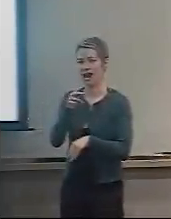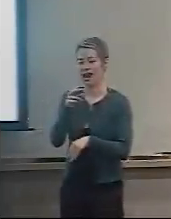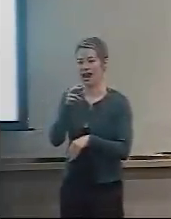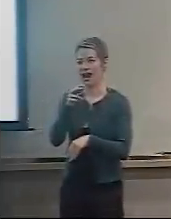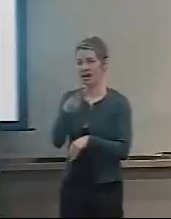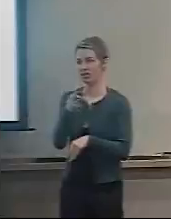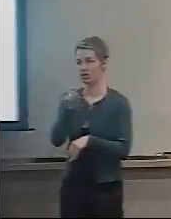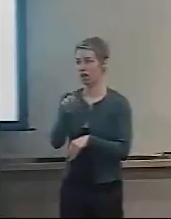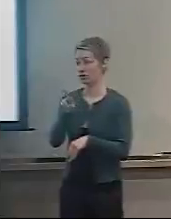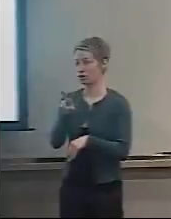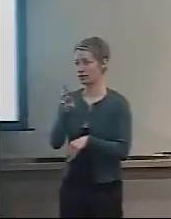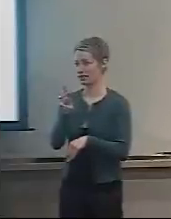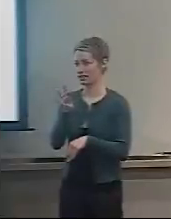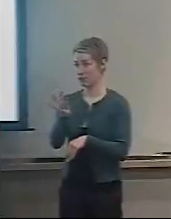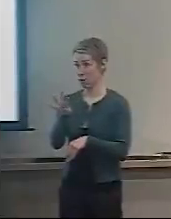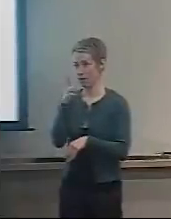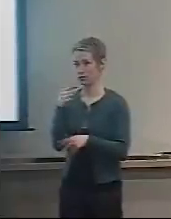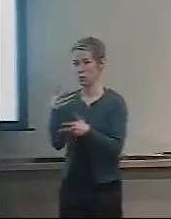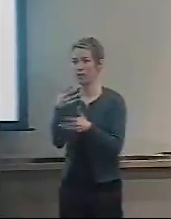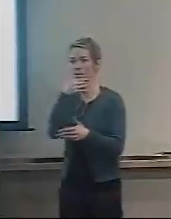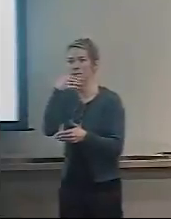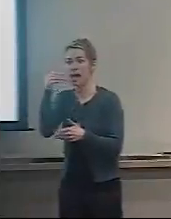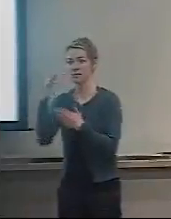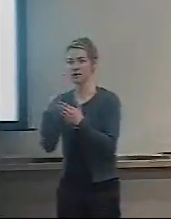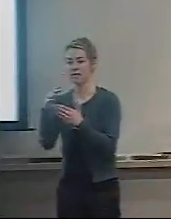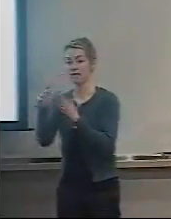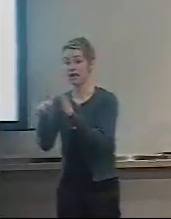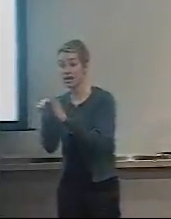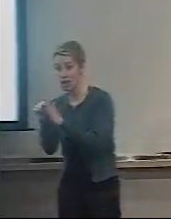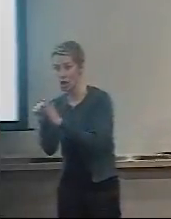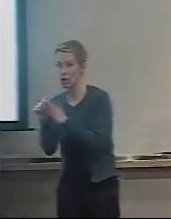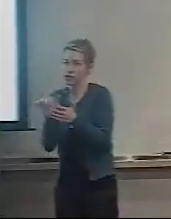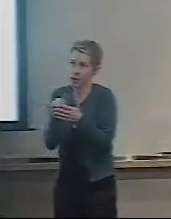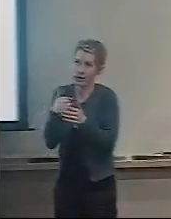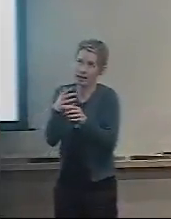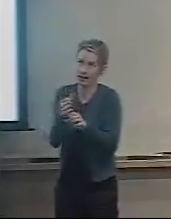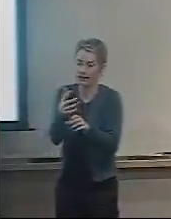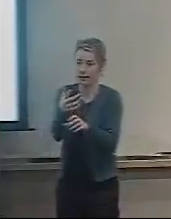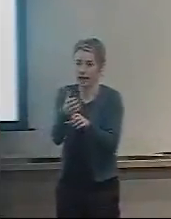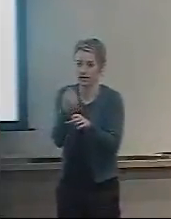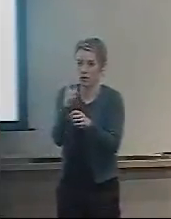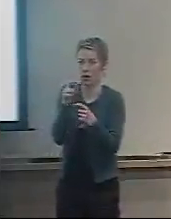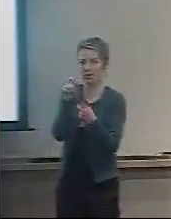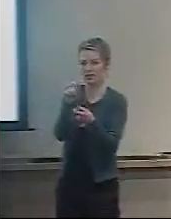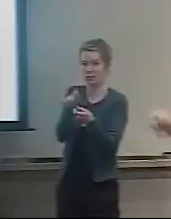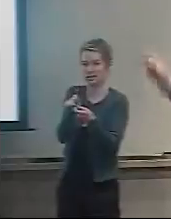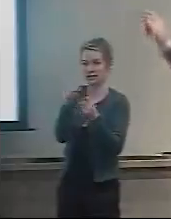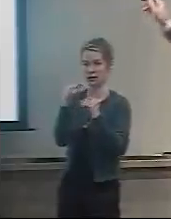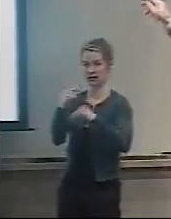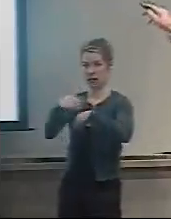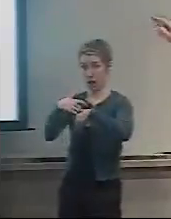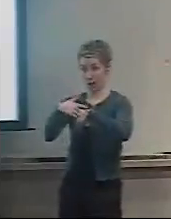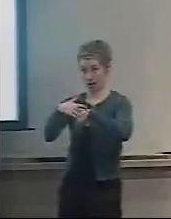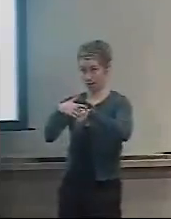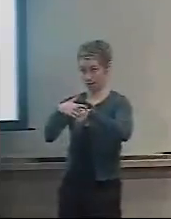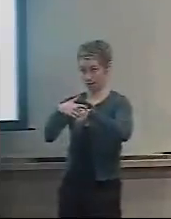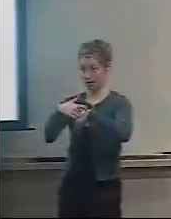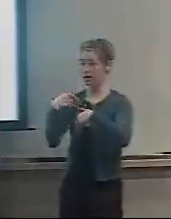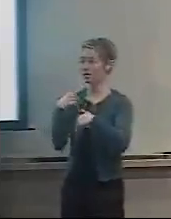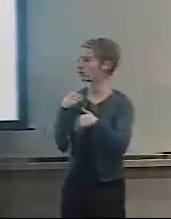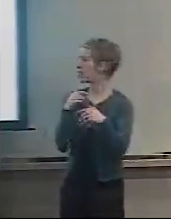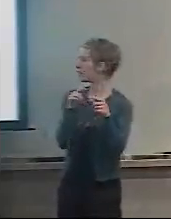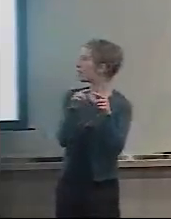that we can get the best video that we can get for a particular time. So we have this curve over here,